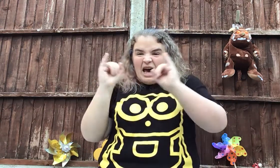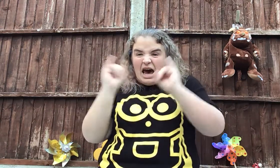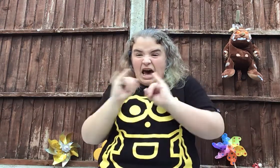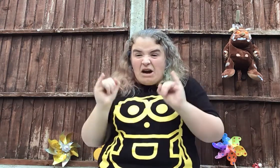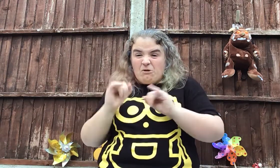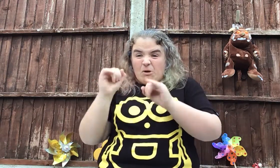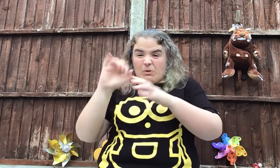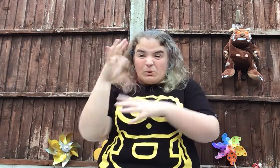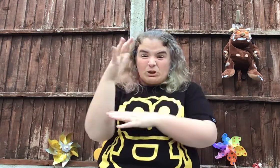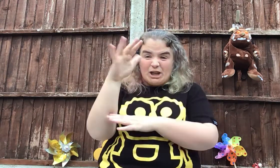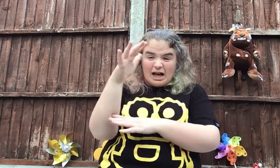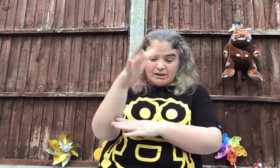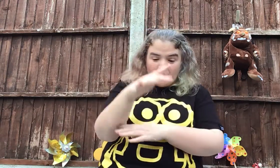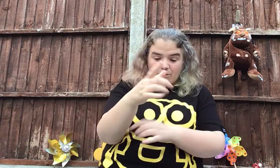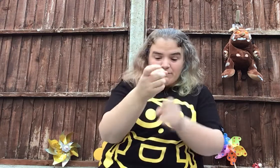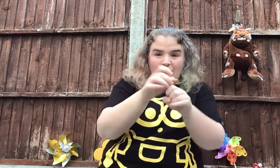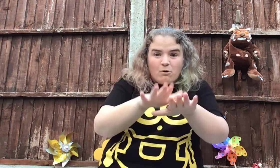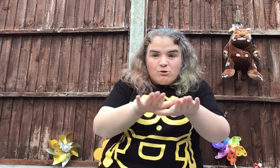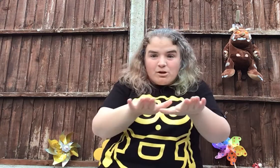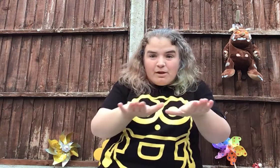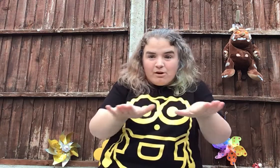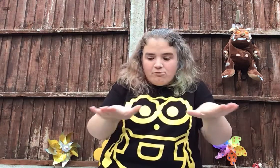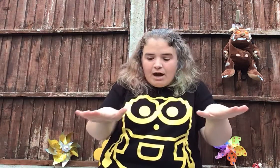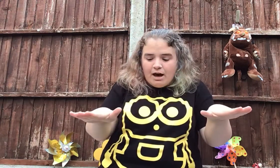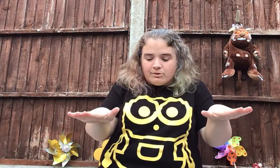A terrible shadow fell onto the ground.